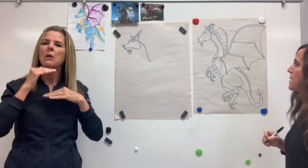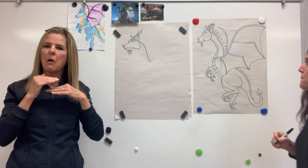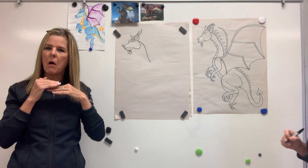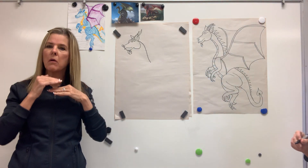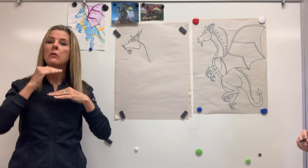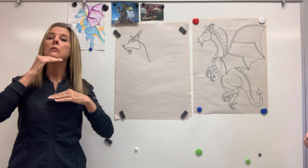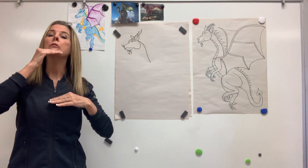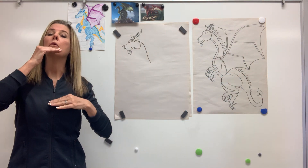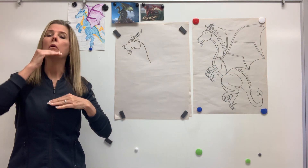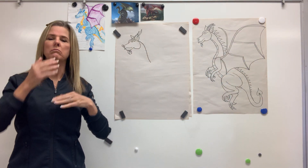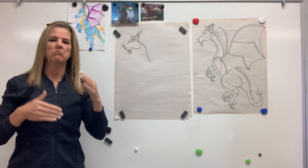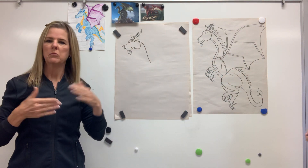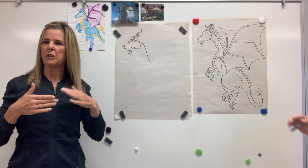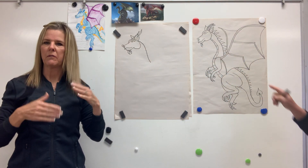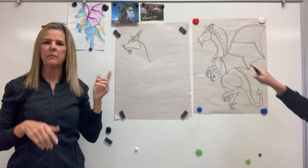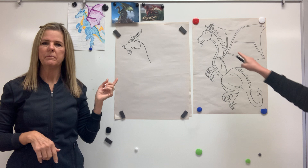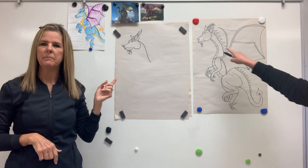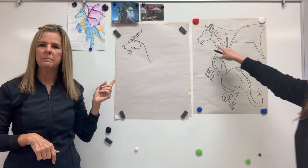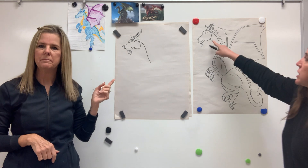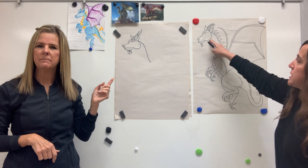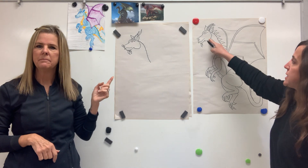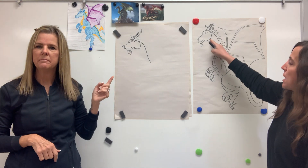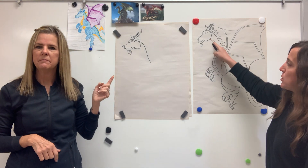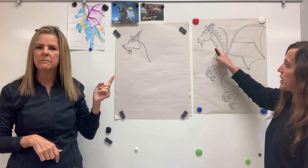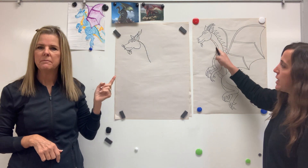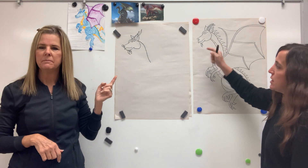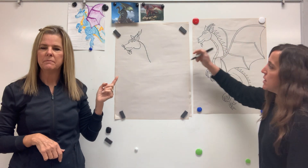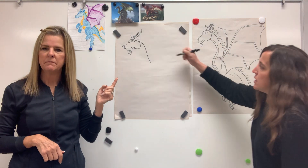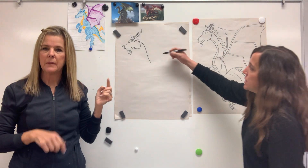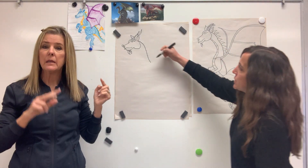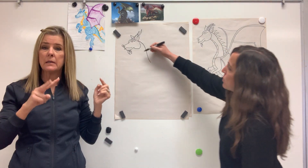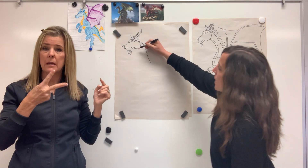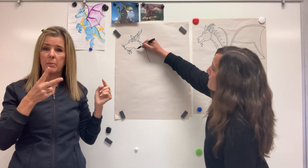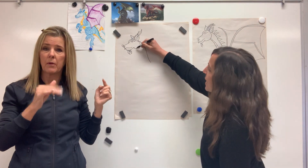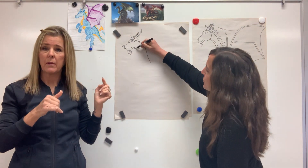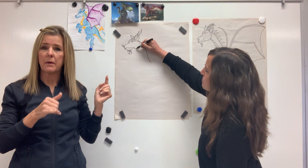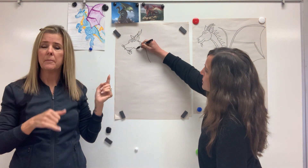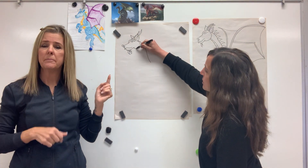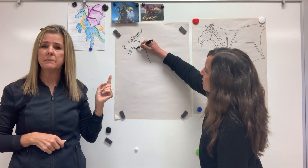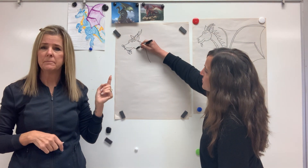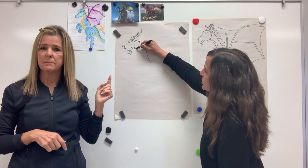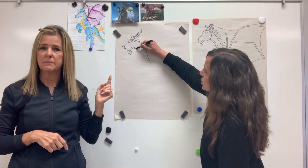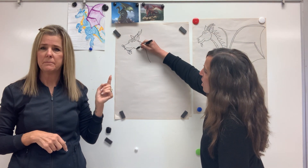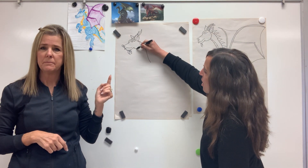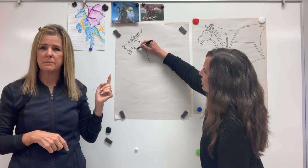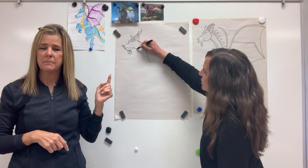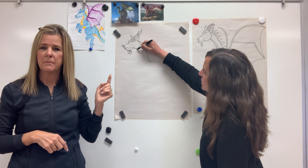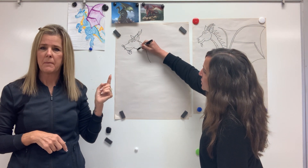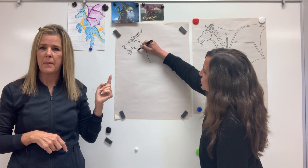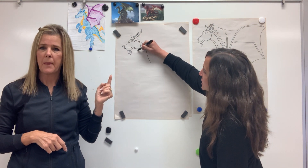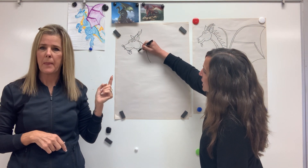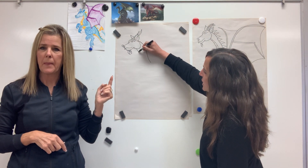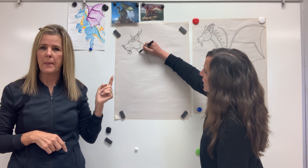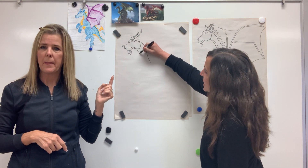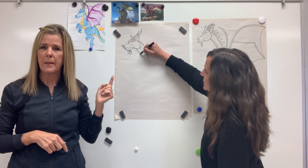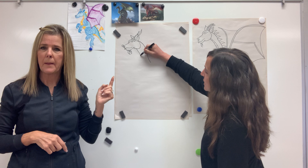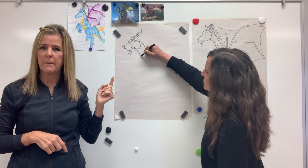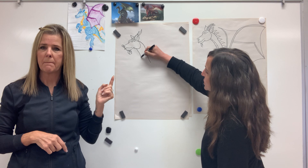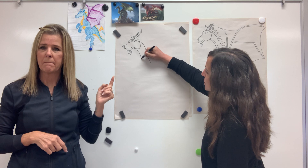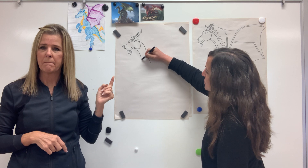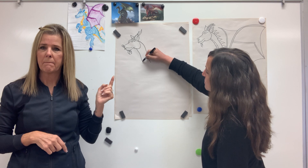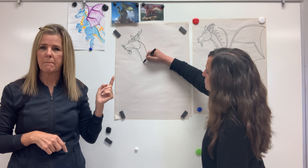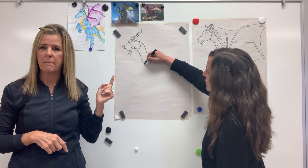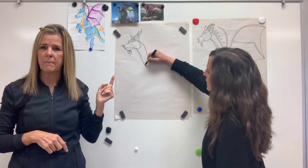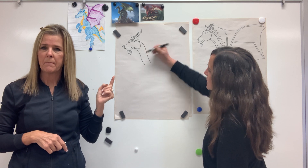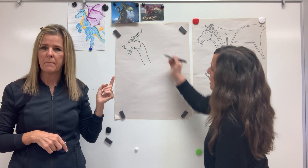you want. And then we're gonna double it. So about the middle of the jaw, just kind of guess, and I'm